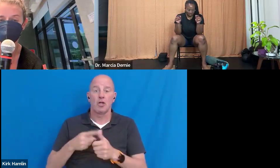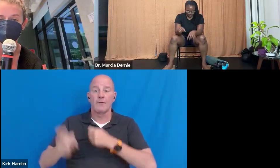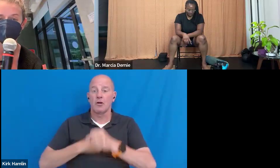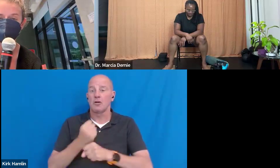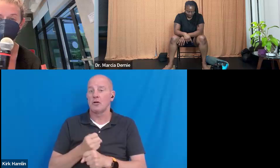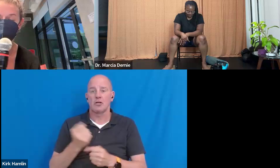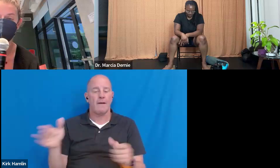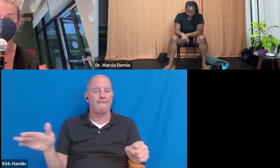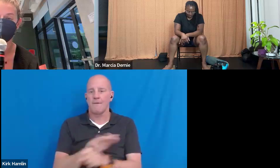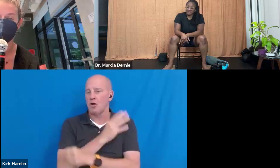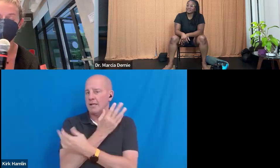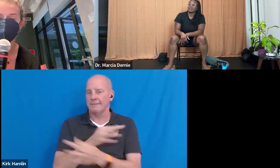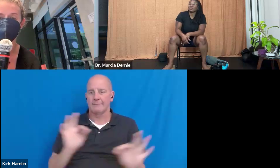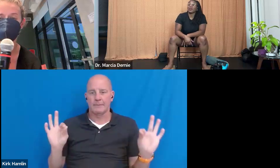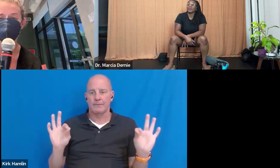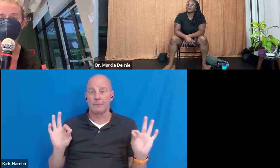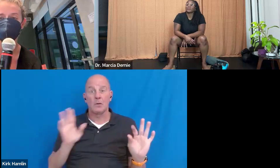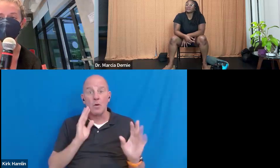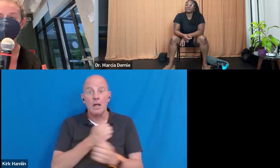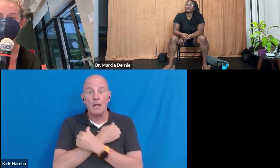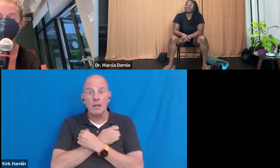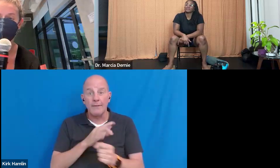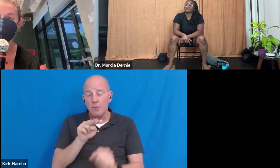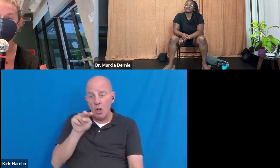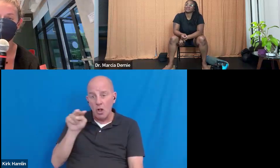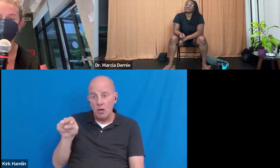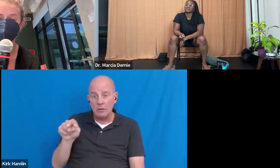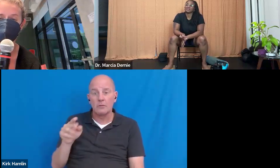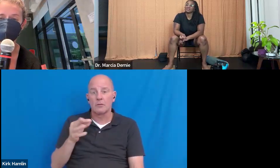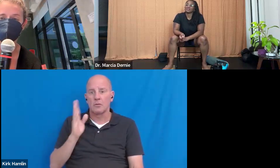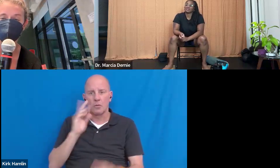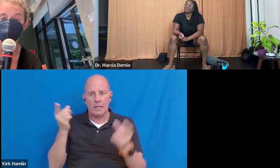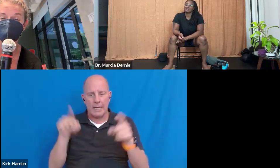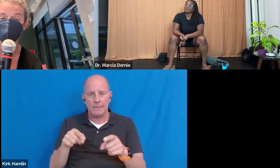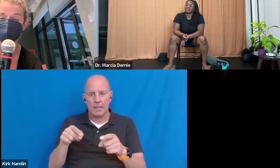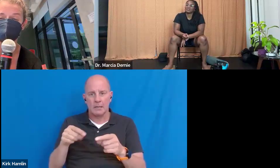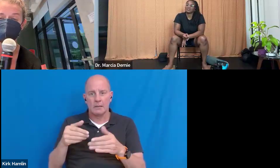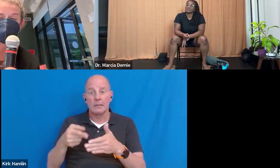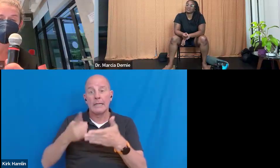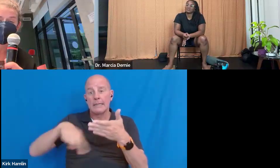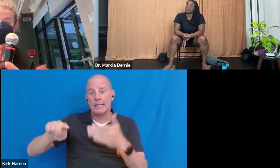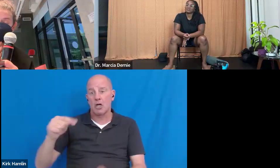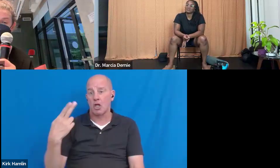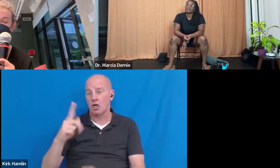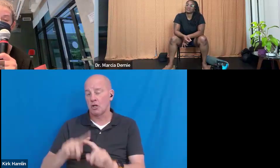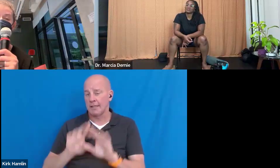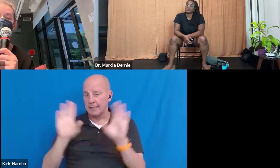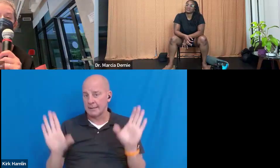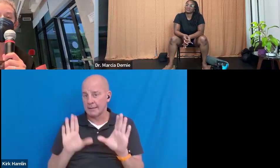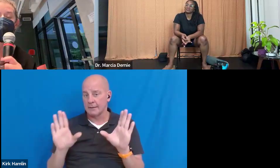totally free. So we would love if you check it out. It's coming up next Thursday through Sunday.